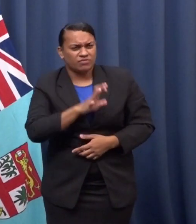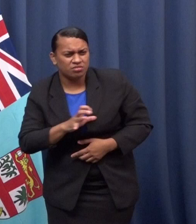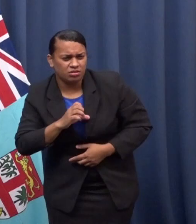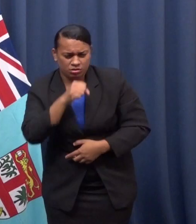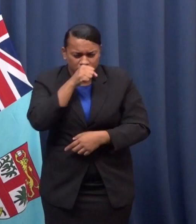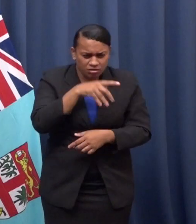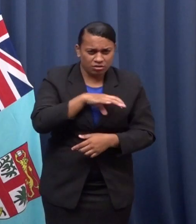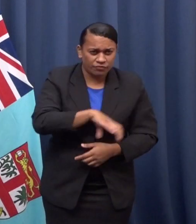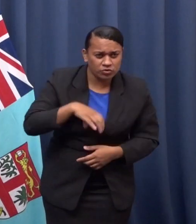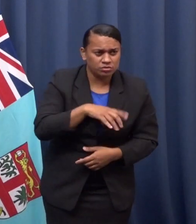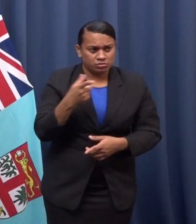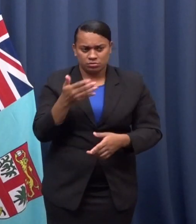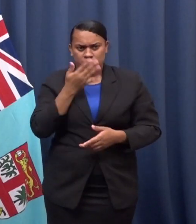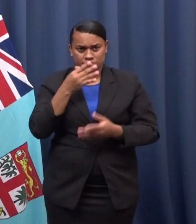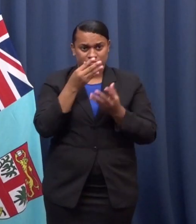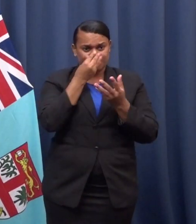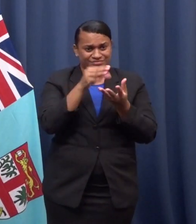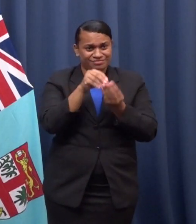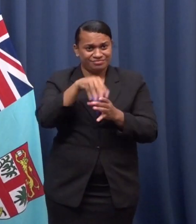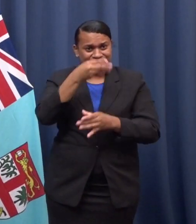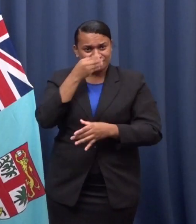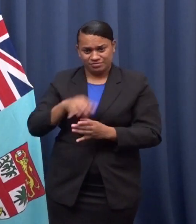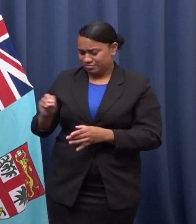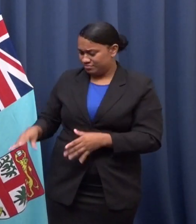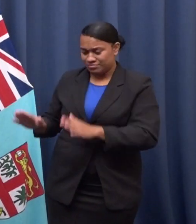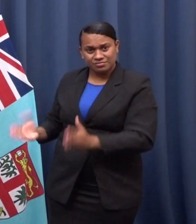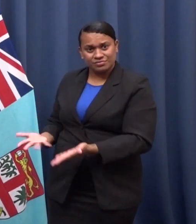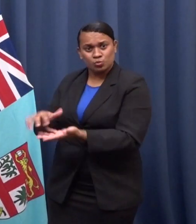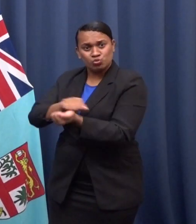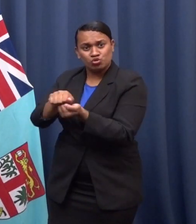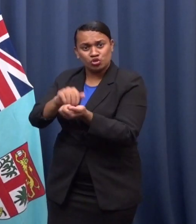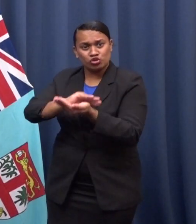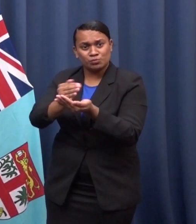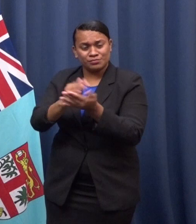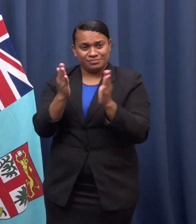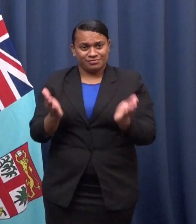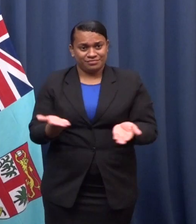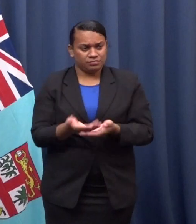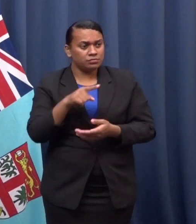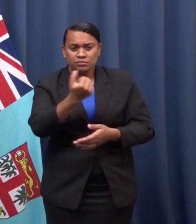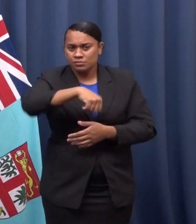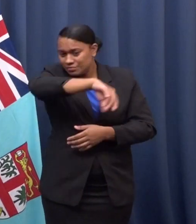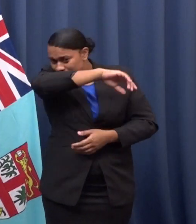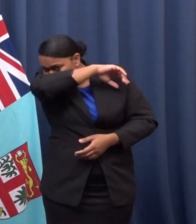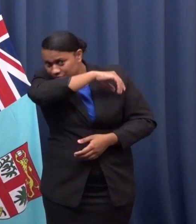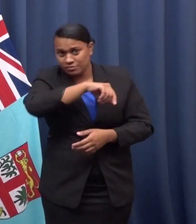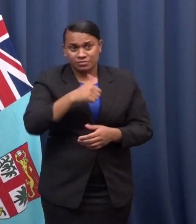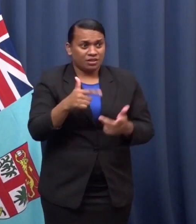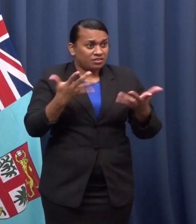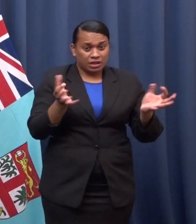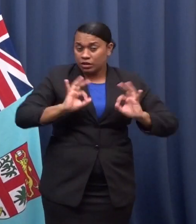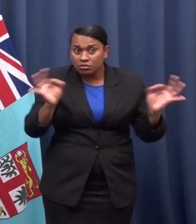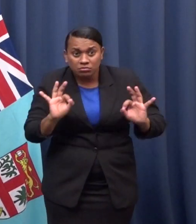that away immediately and washing your hands. Coughing into the crook of your elbow if you don't have a tissue, washing your